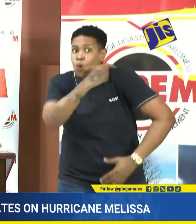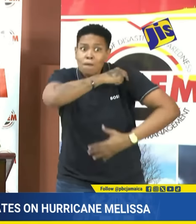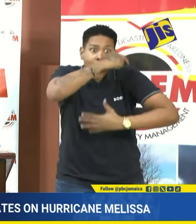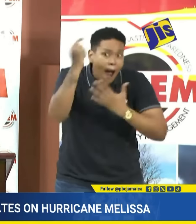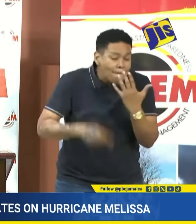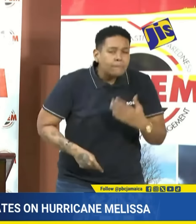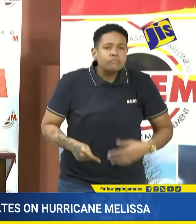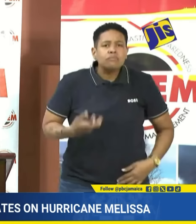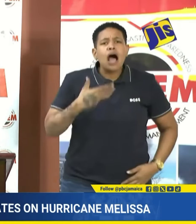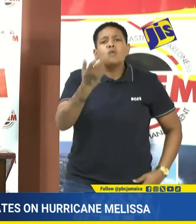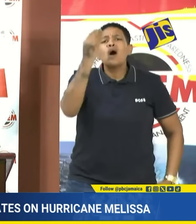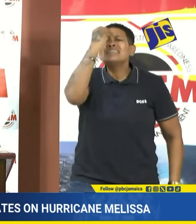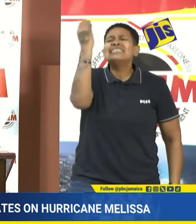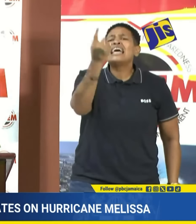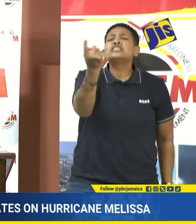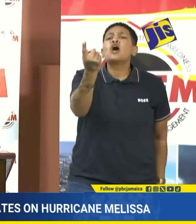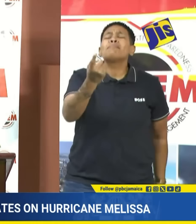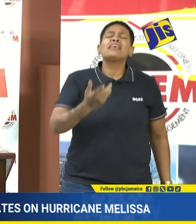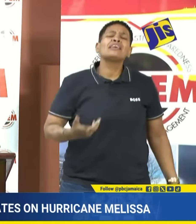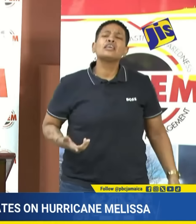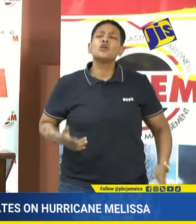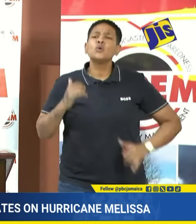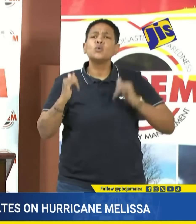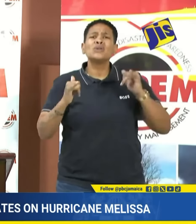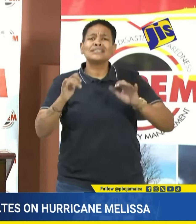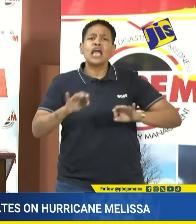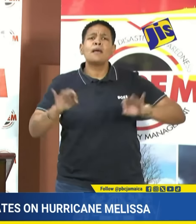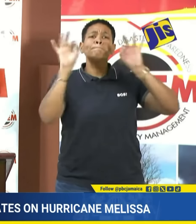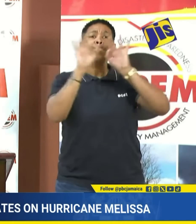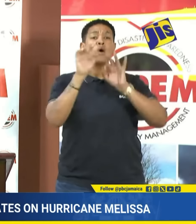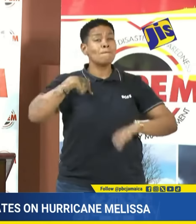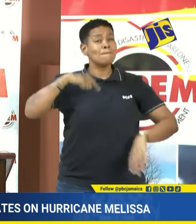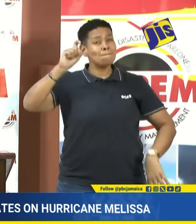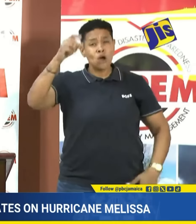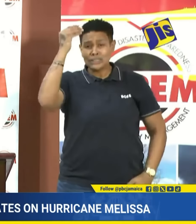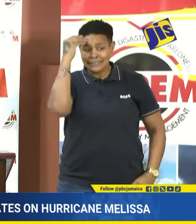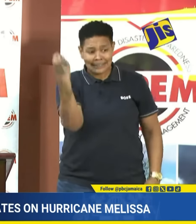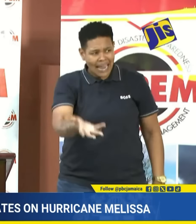And I want to say something which is pertinent in saying,